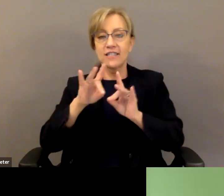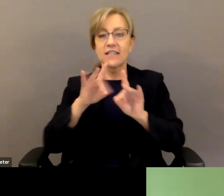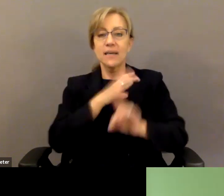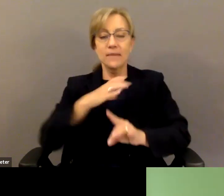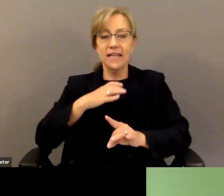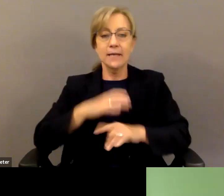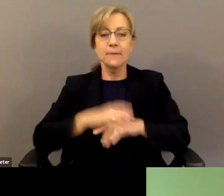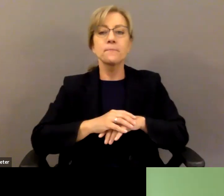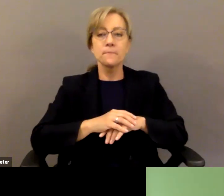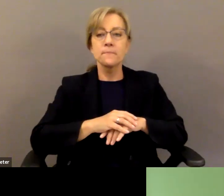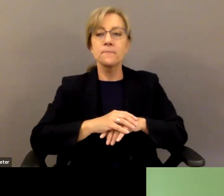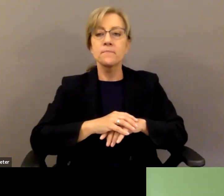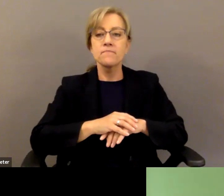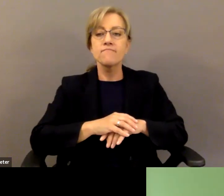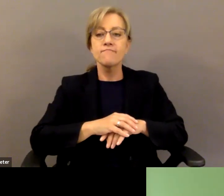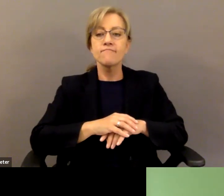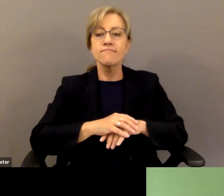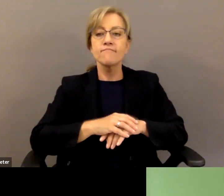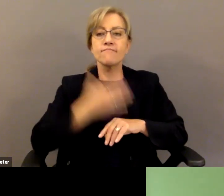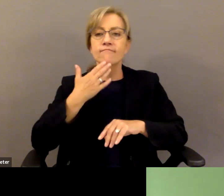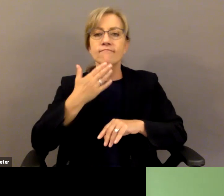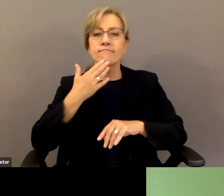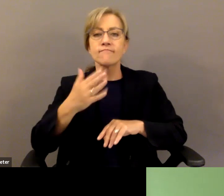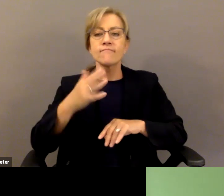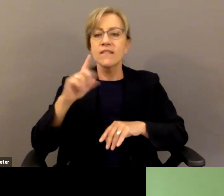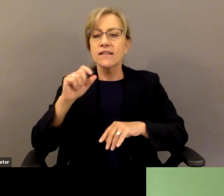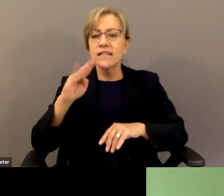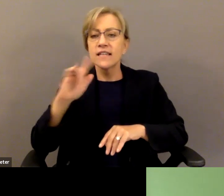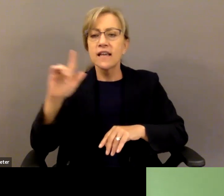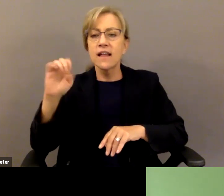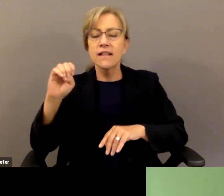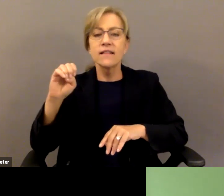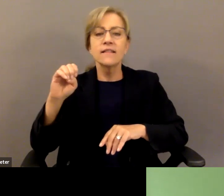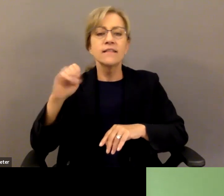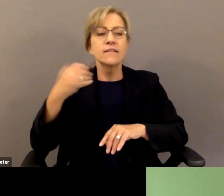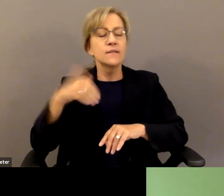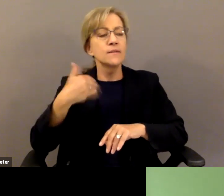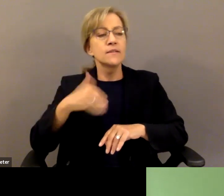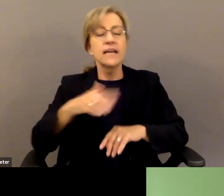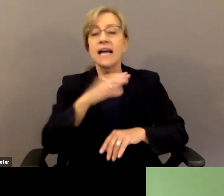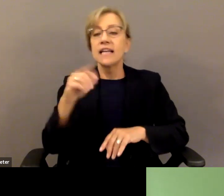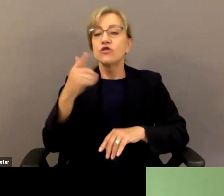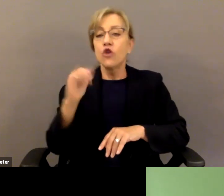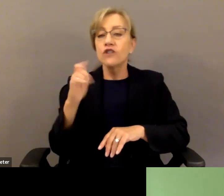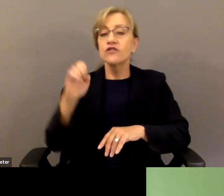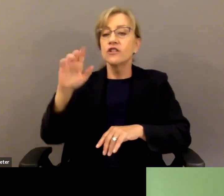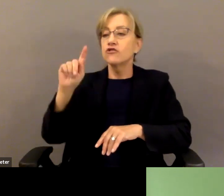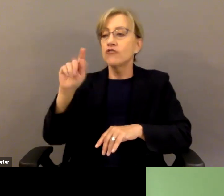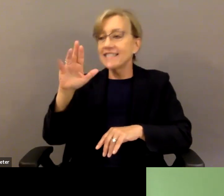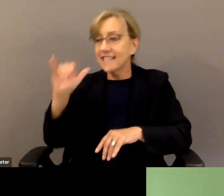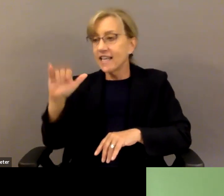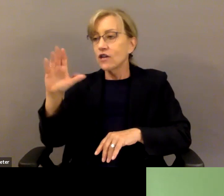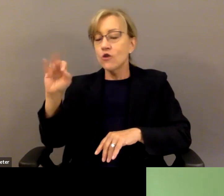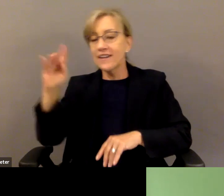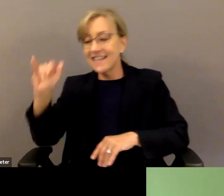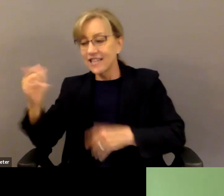Thank you, Danielle, for your inspiring speech. And thank you, George, Tracy, and Courtney for joining us. We have a